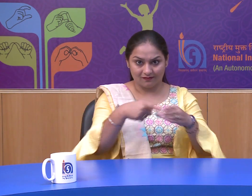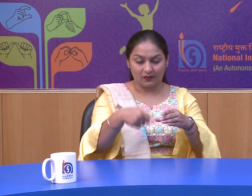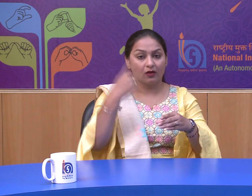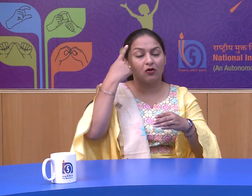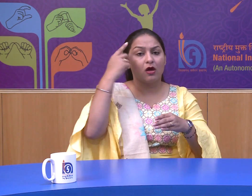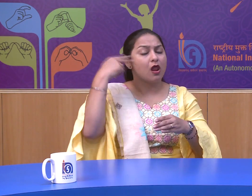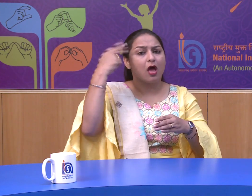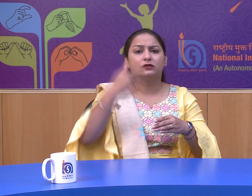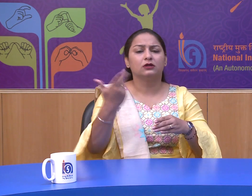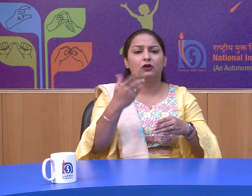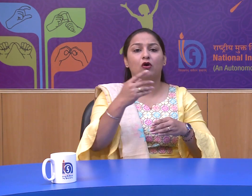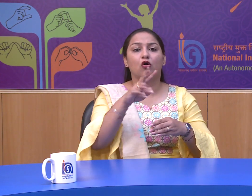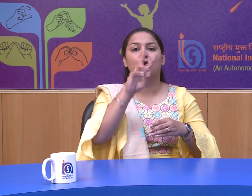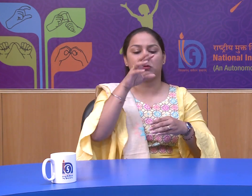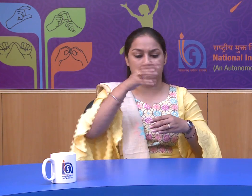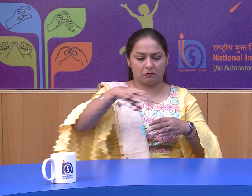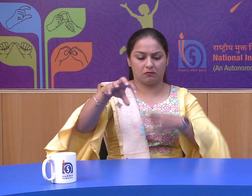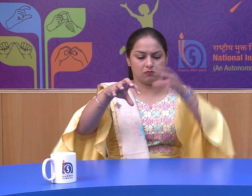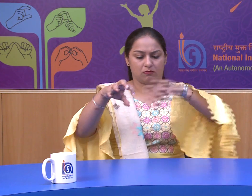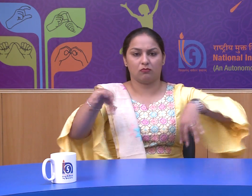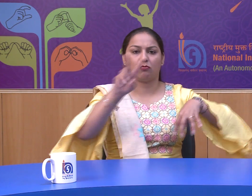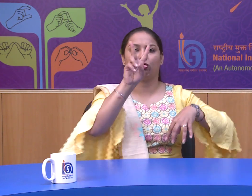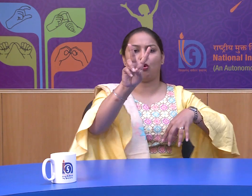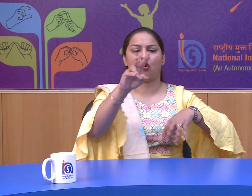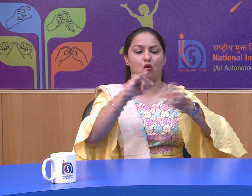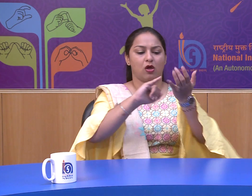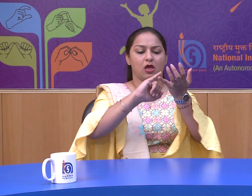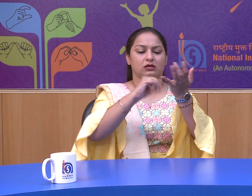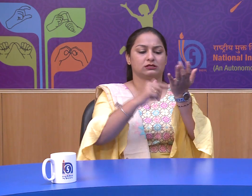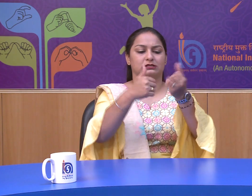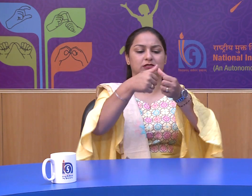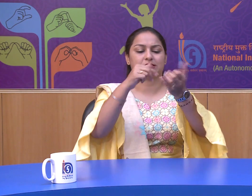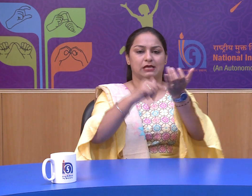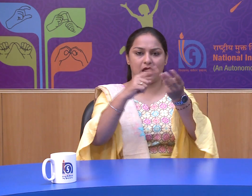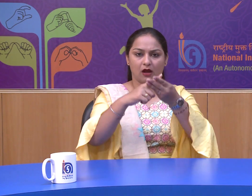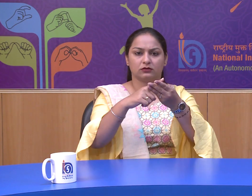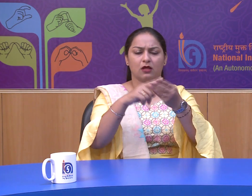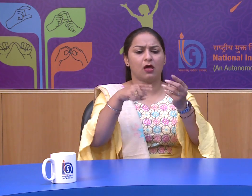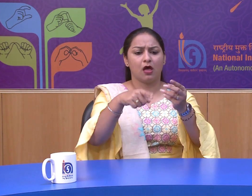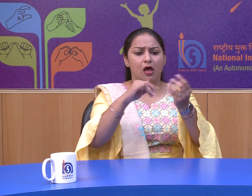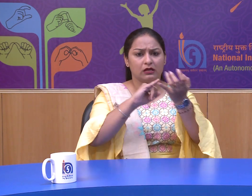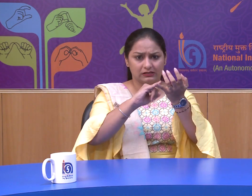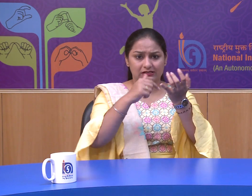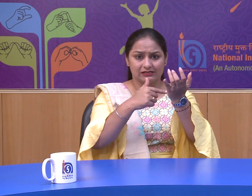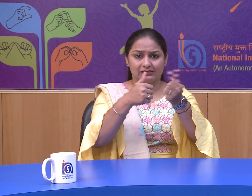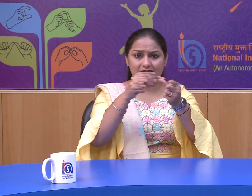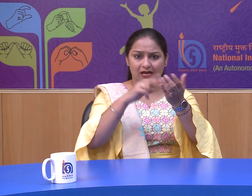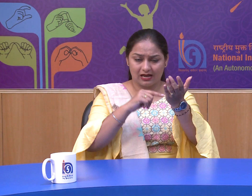into small states. Lack of unity among these small